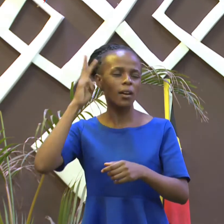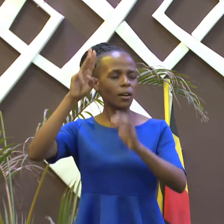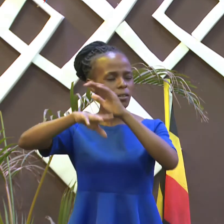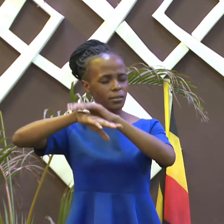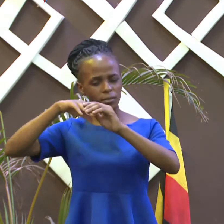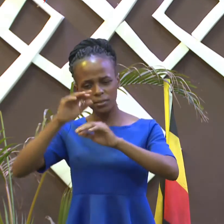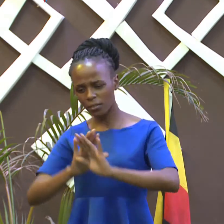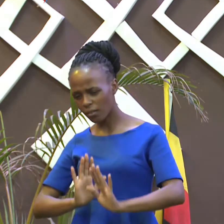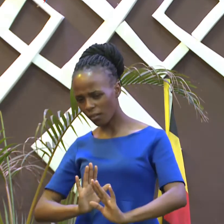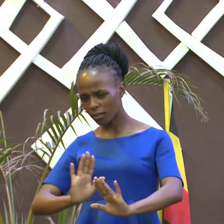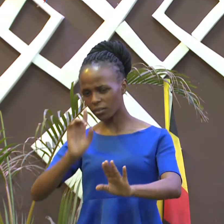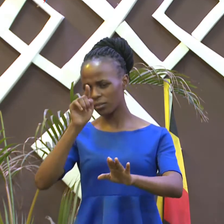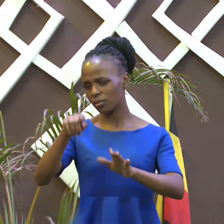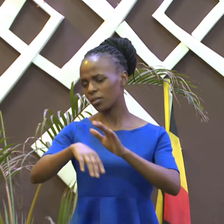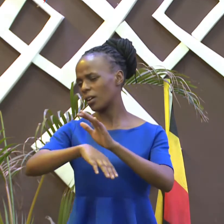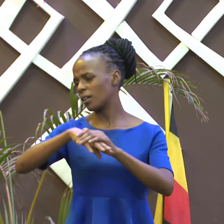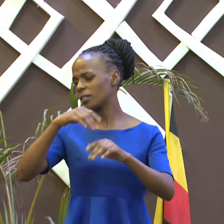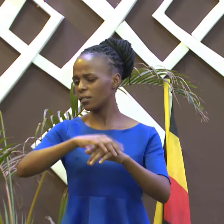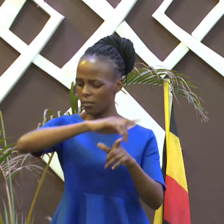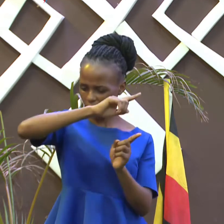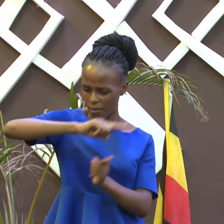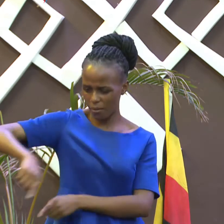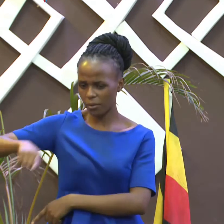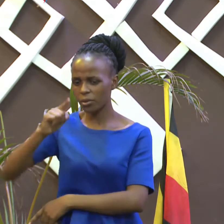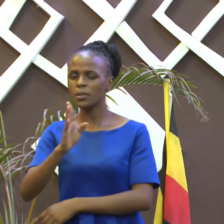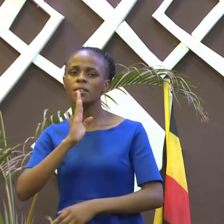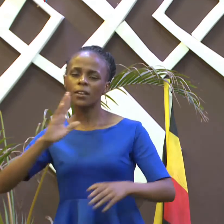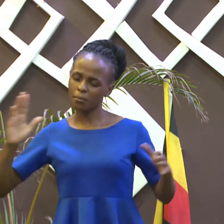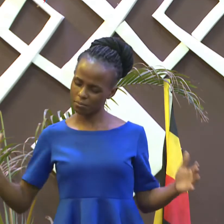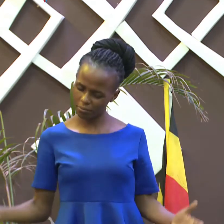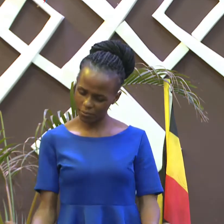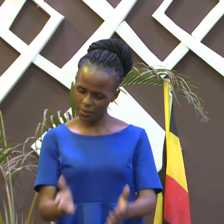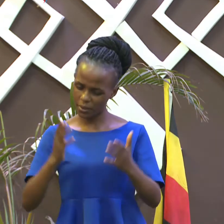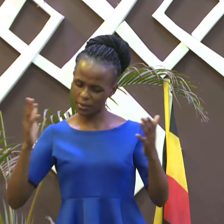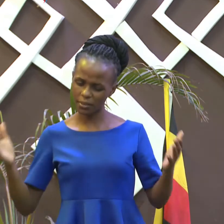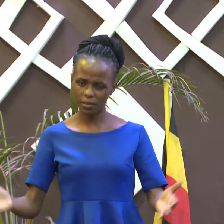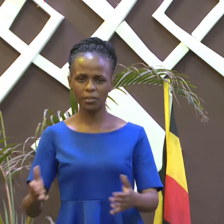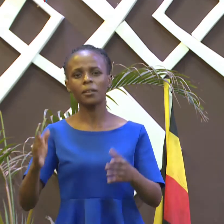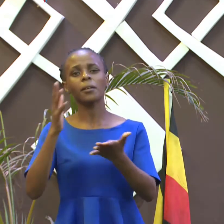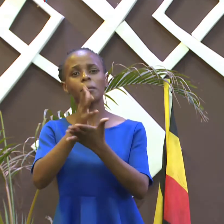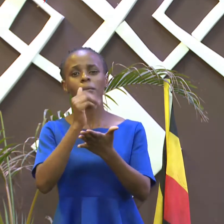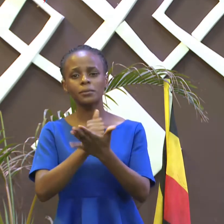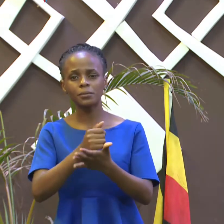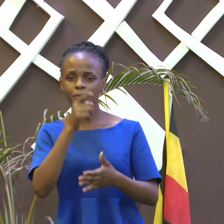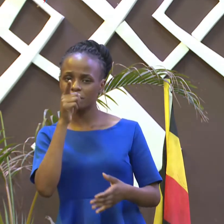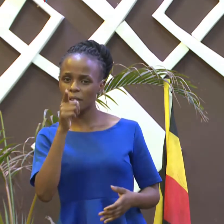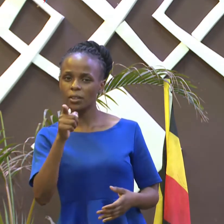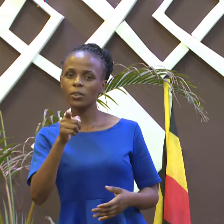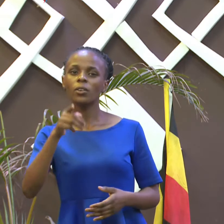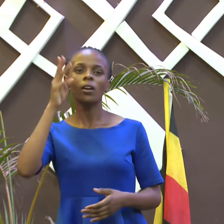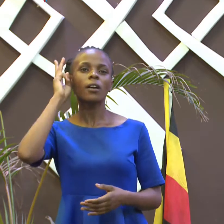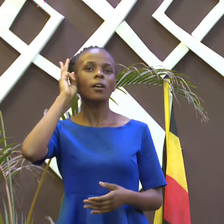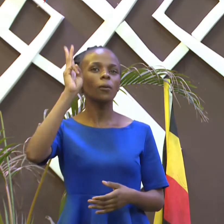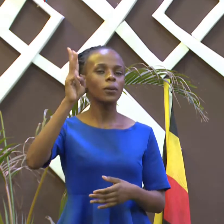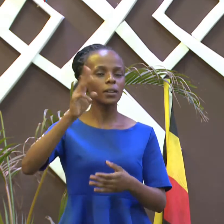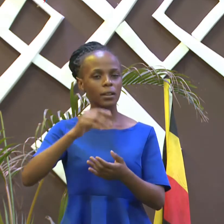Sikwabulirenga so sikulekenga. Ddamu amaanyi, guma omwoyo. Kubanga gwe